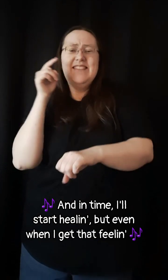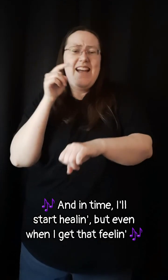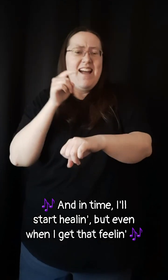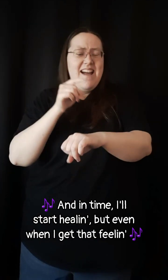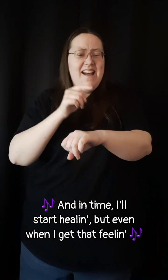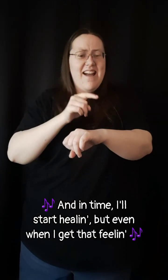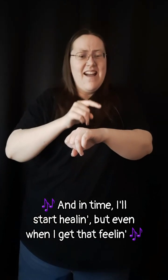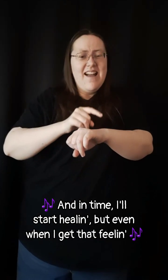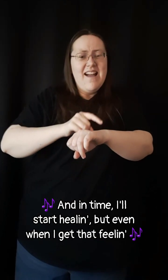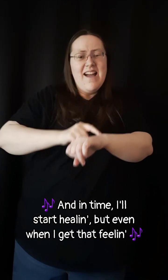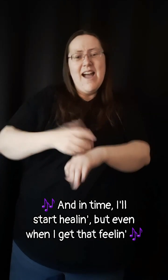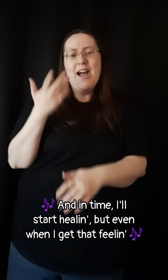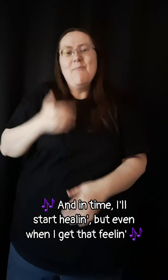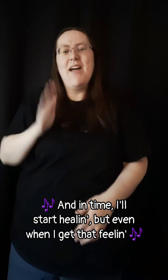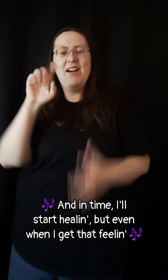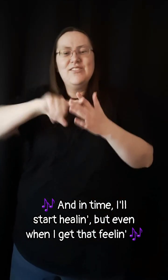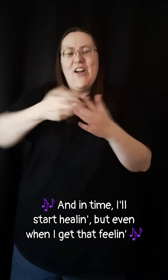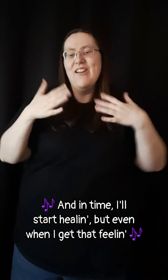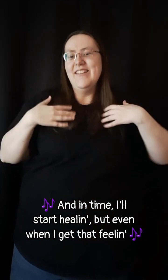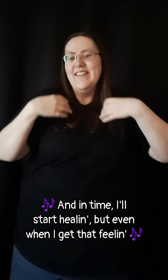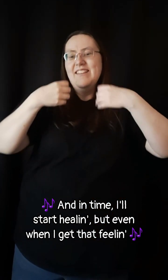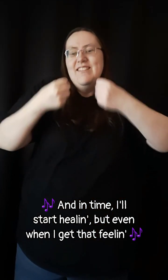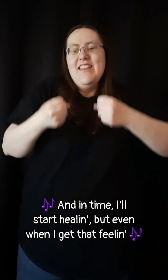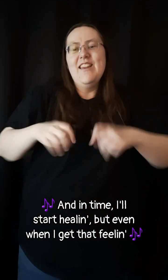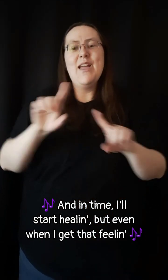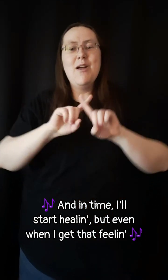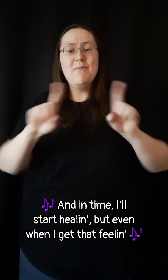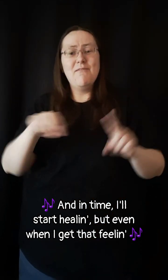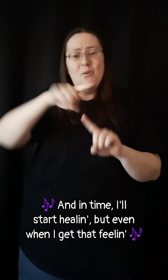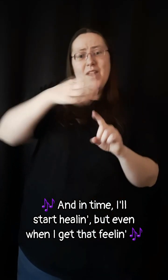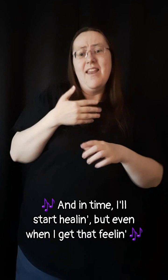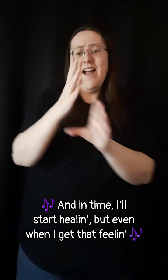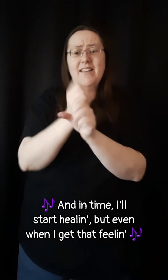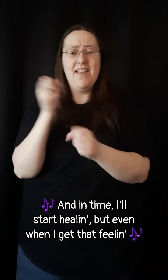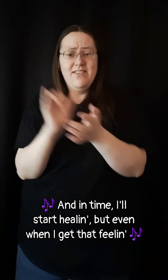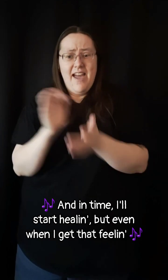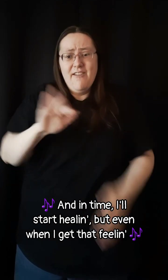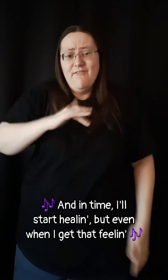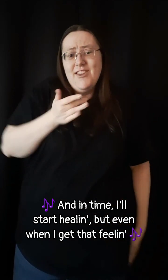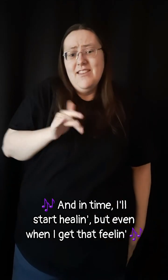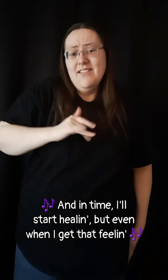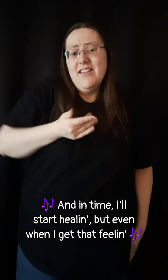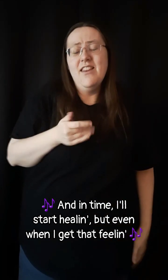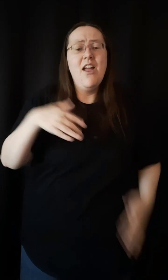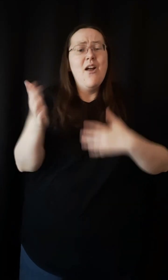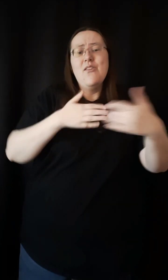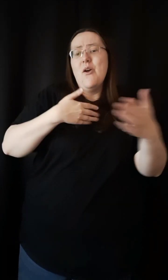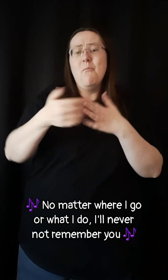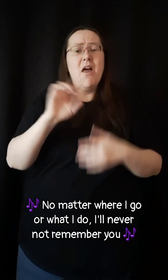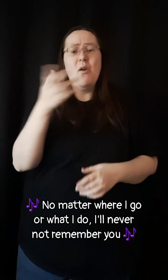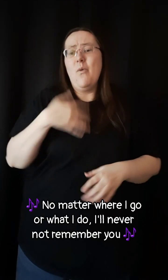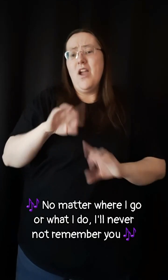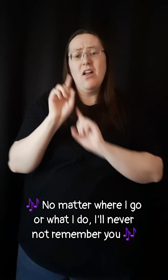in time, I'll start healin' But even when I get that feelin'